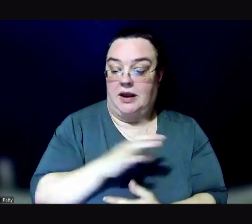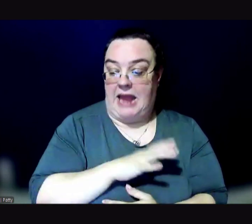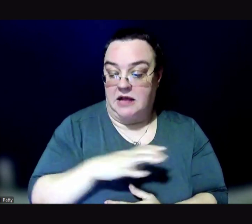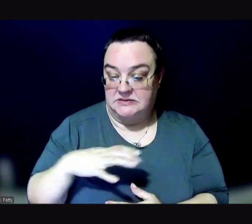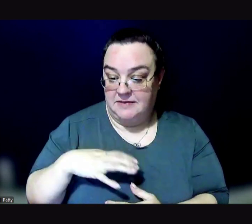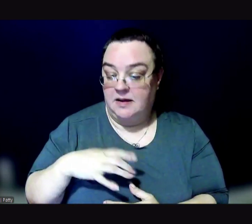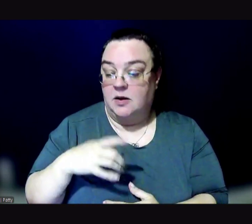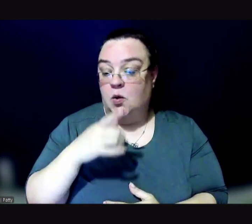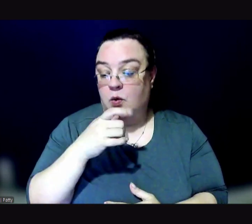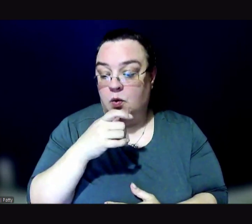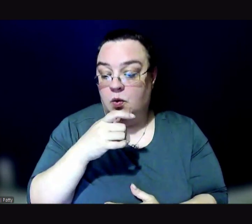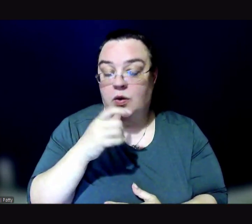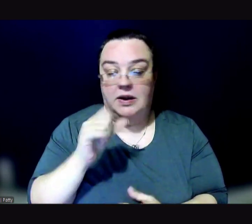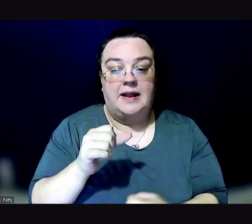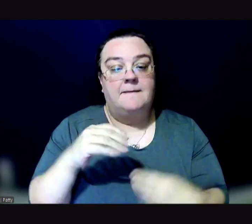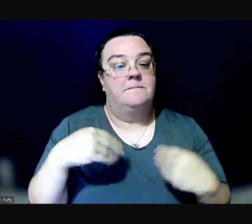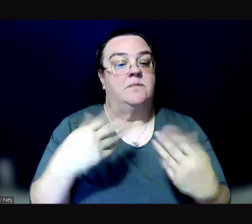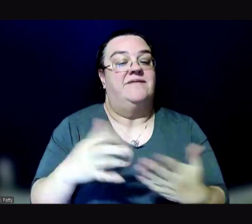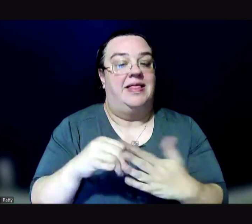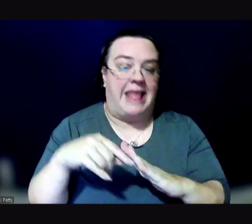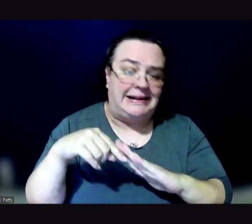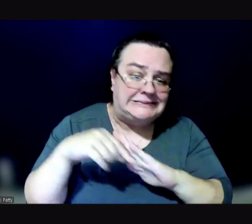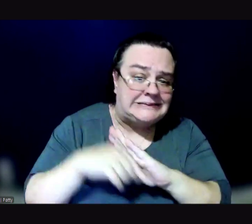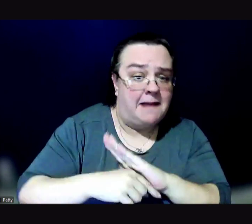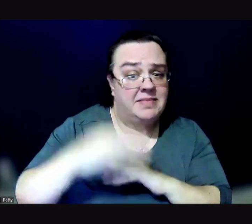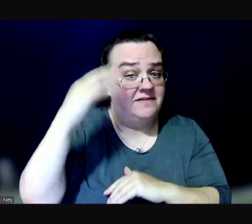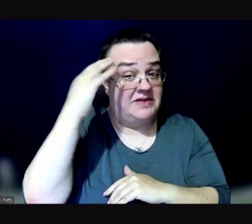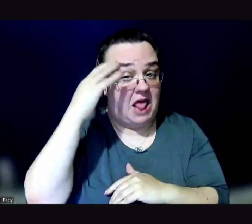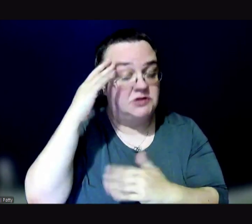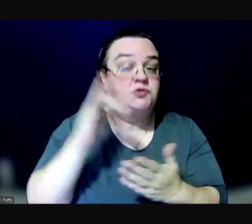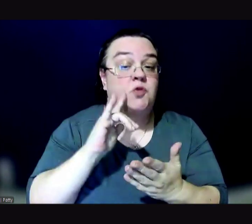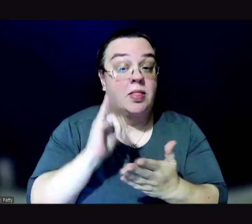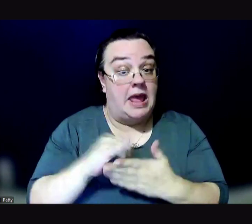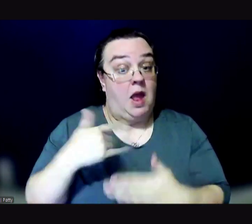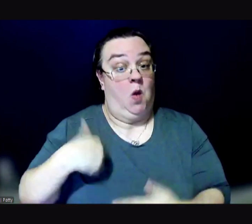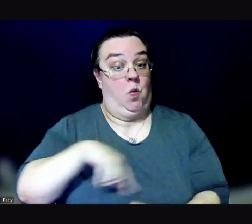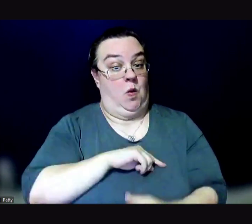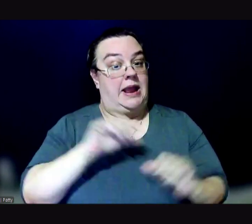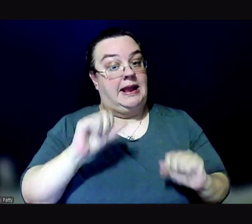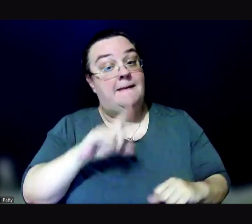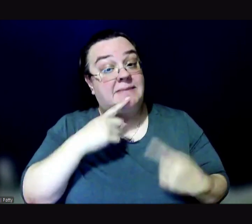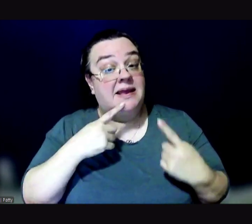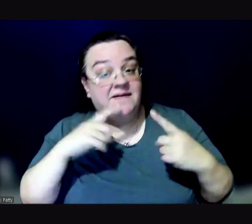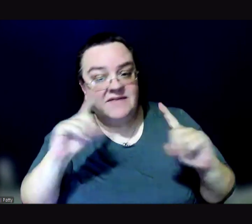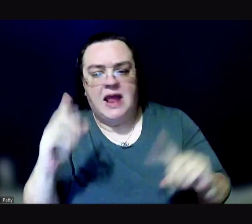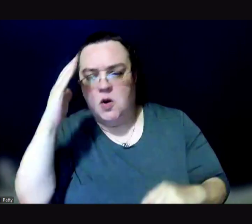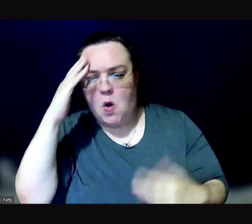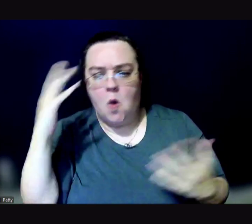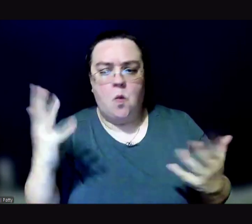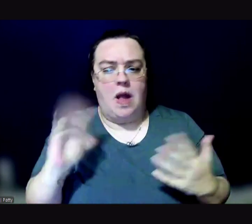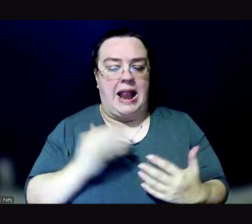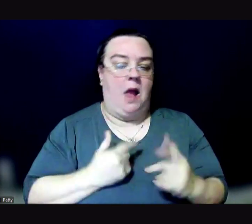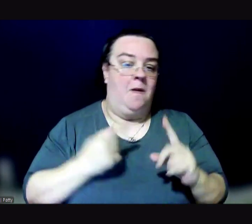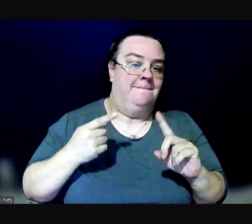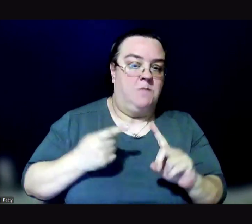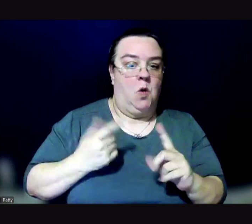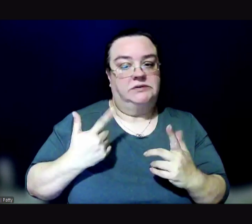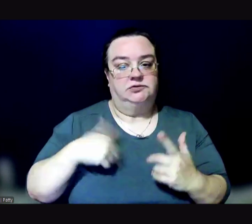bring that depth of knowledge so that we can be effective and know what our points of leverage are so we do not